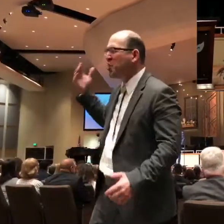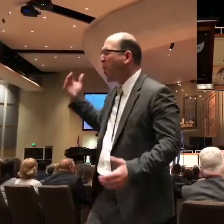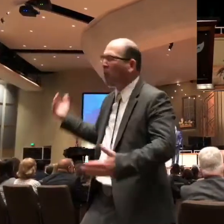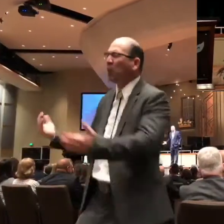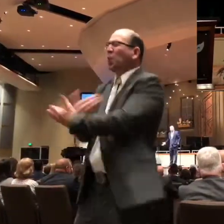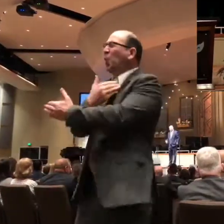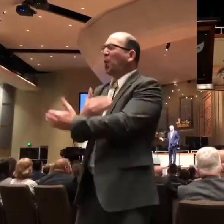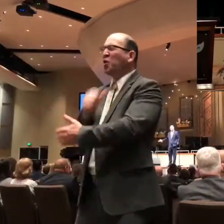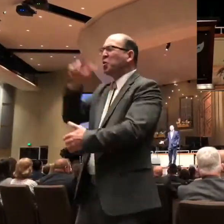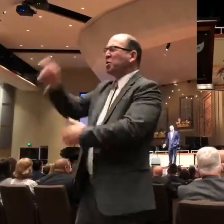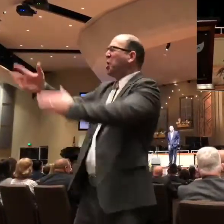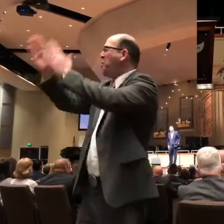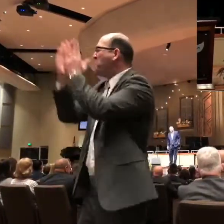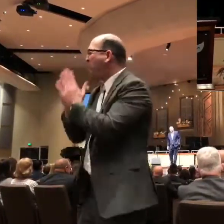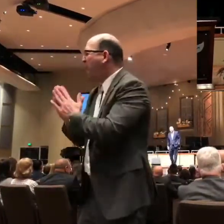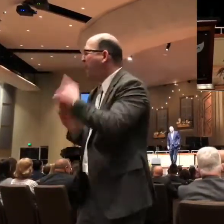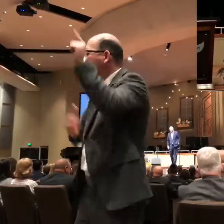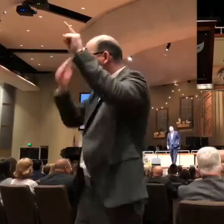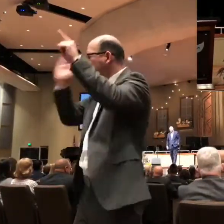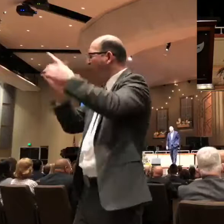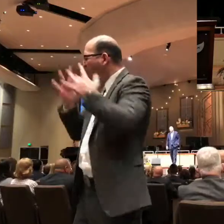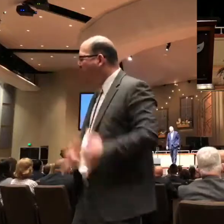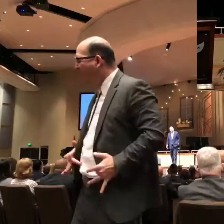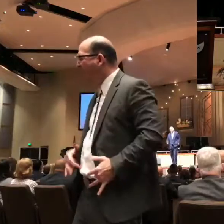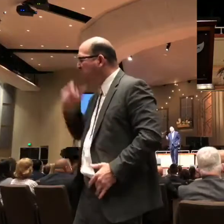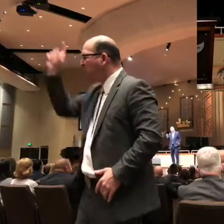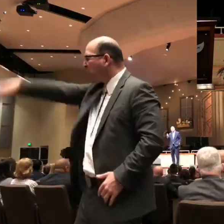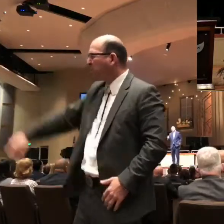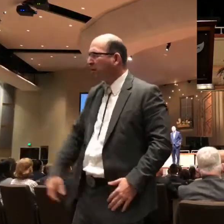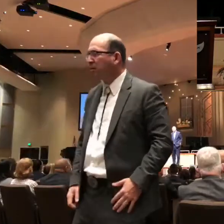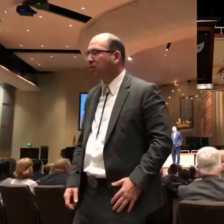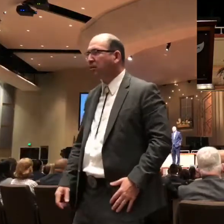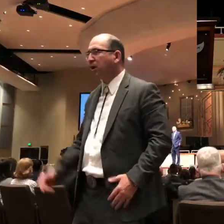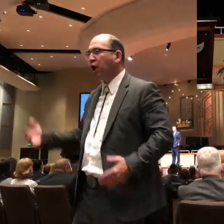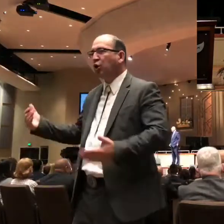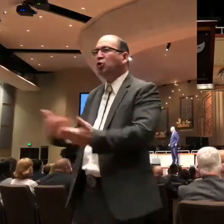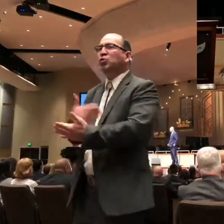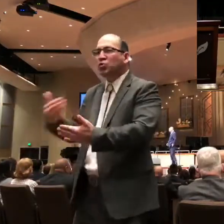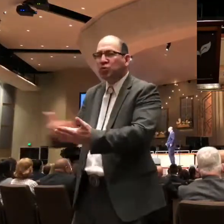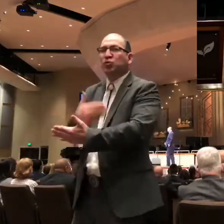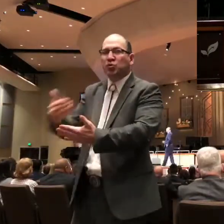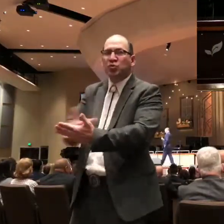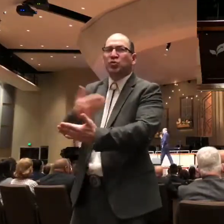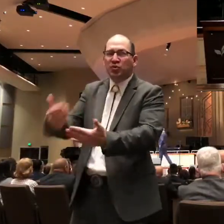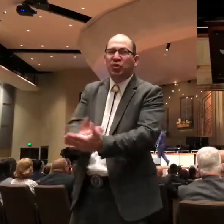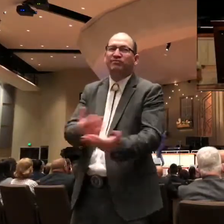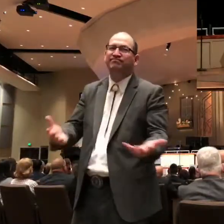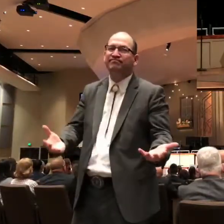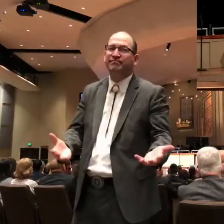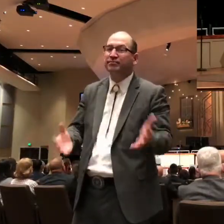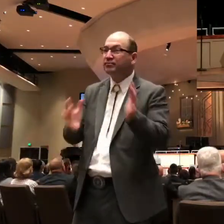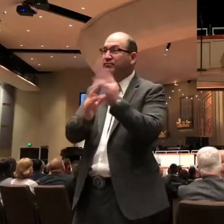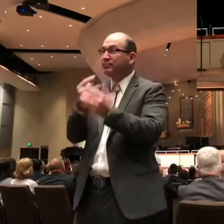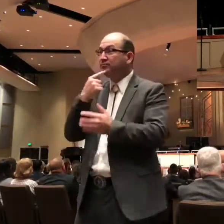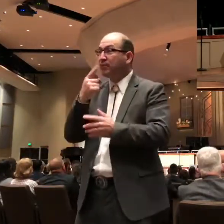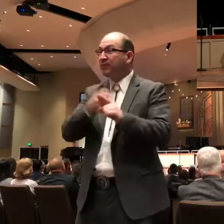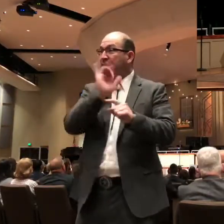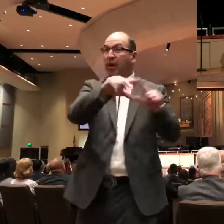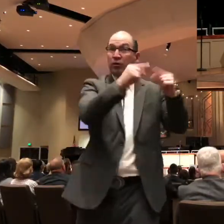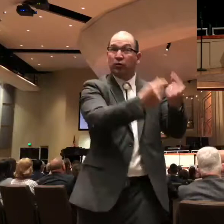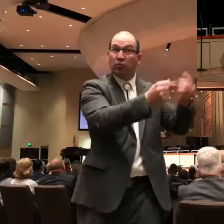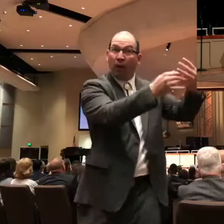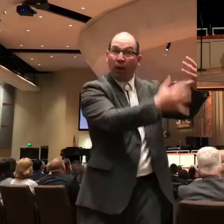that much. I mean, God already knows your heart. Whatever foolishness they might say, the Bible says, from such